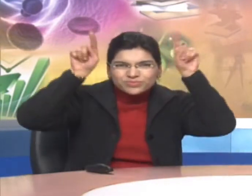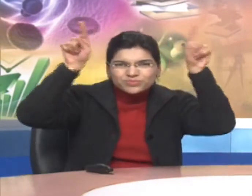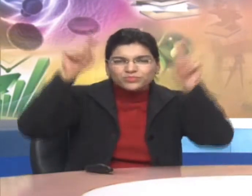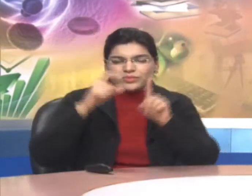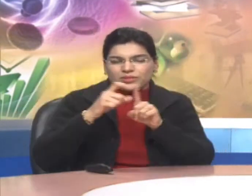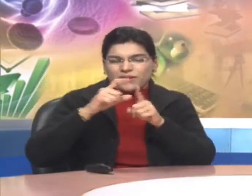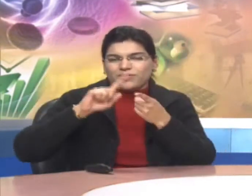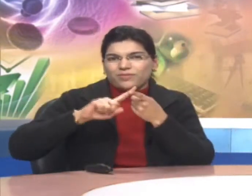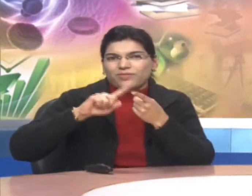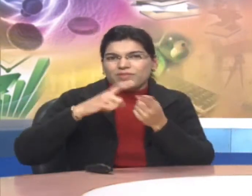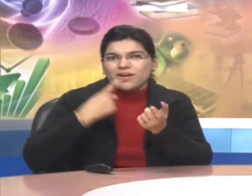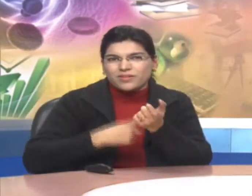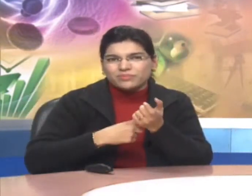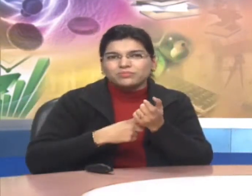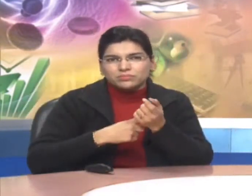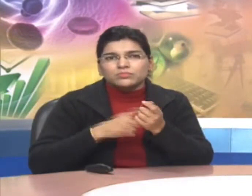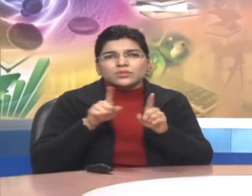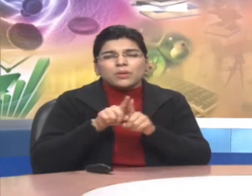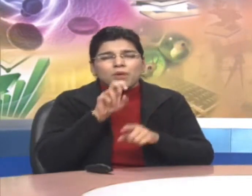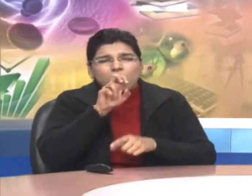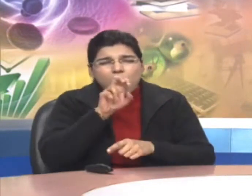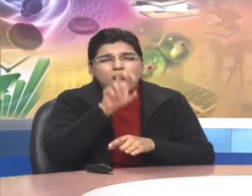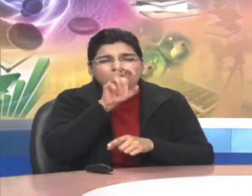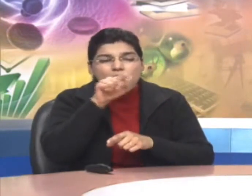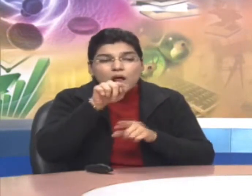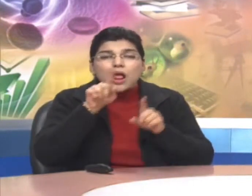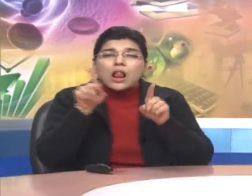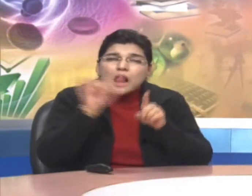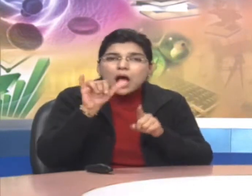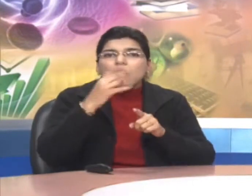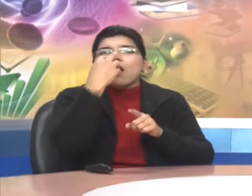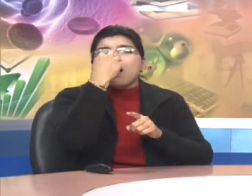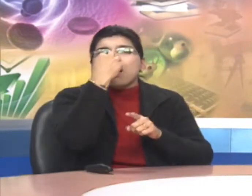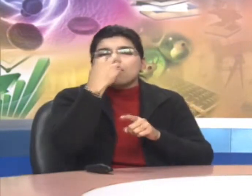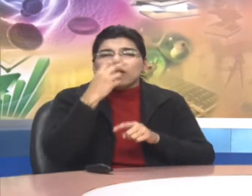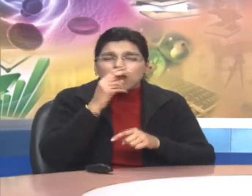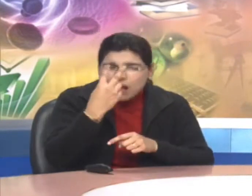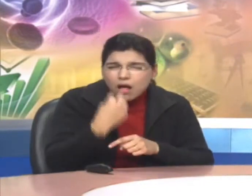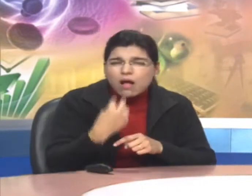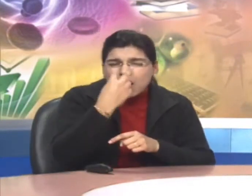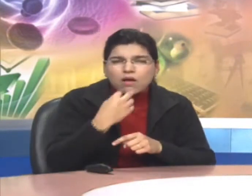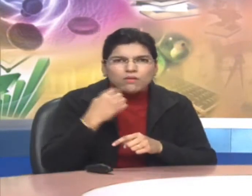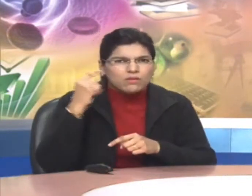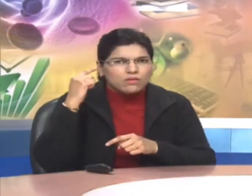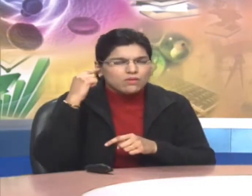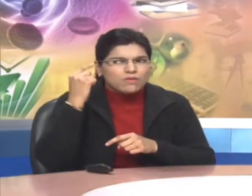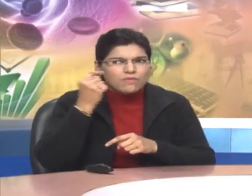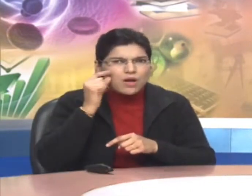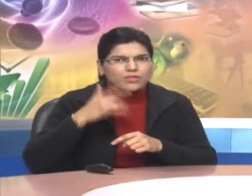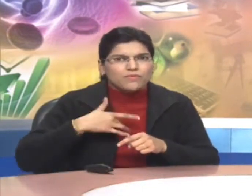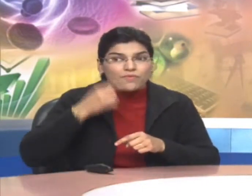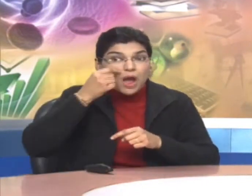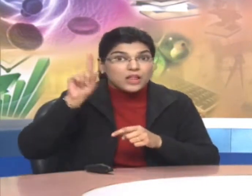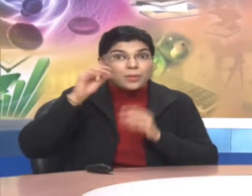The frightened cry of a barking deer, followed by